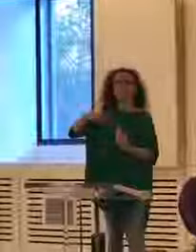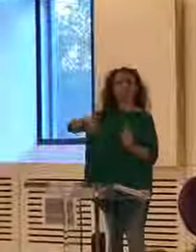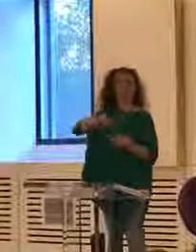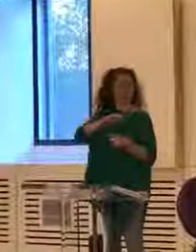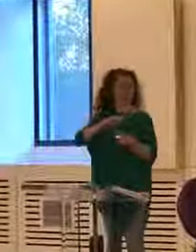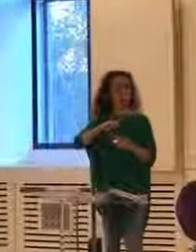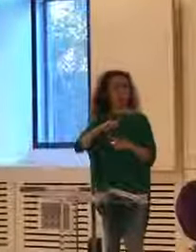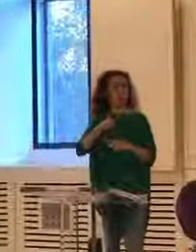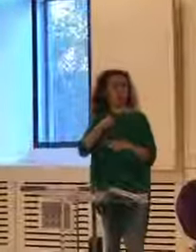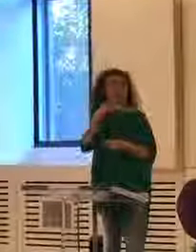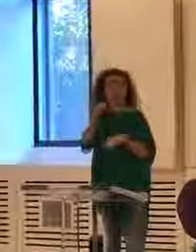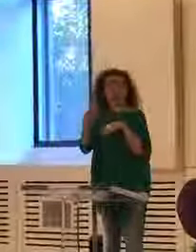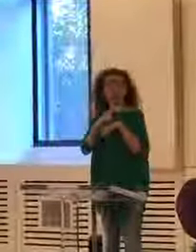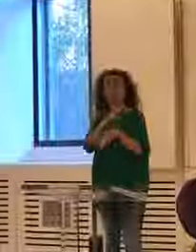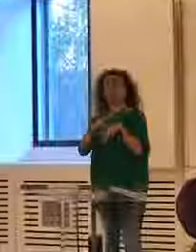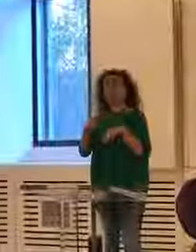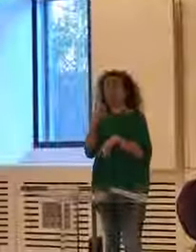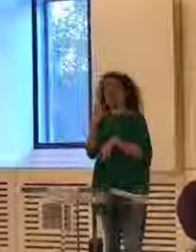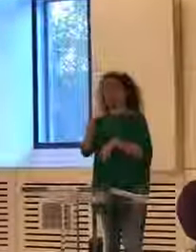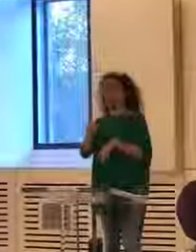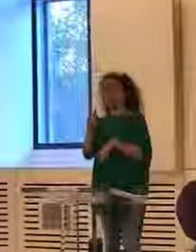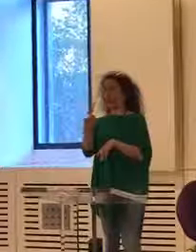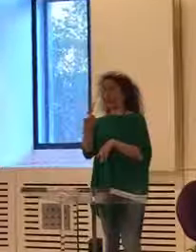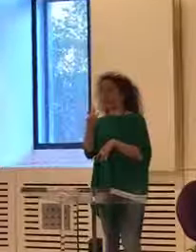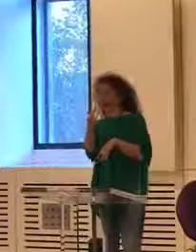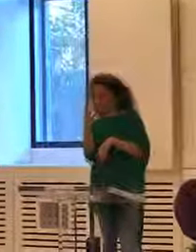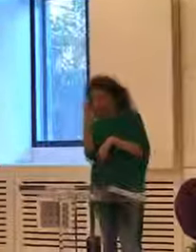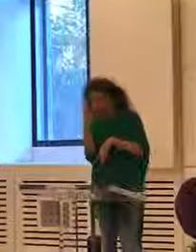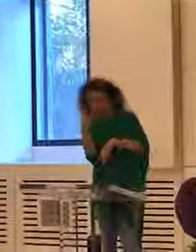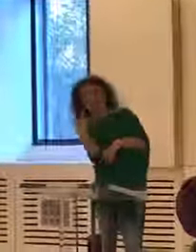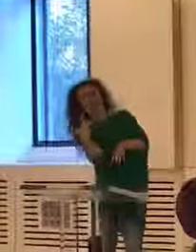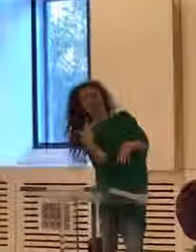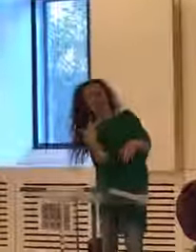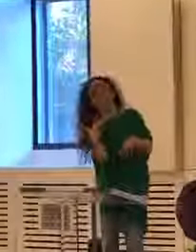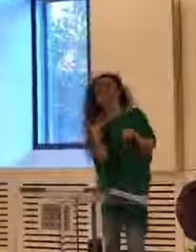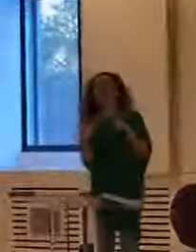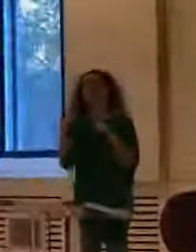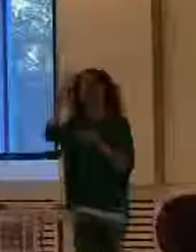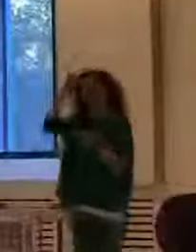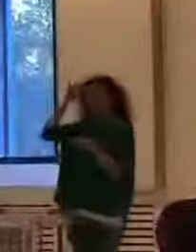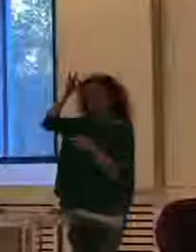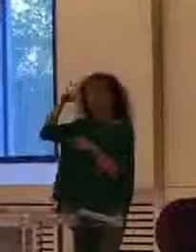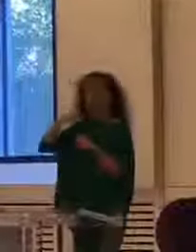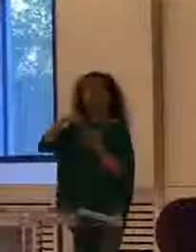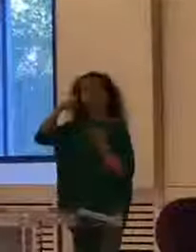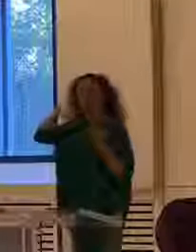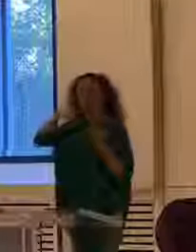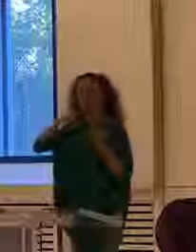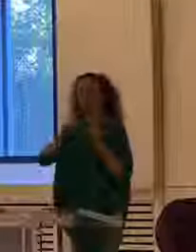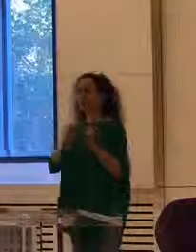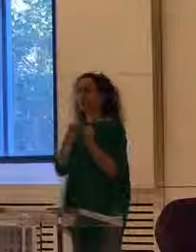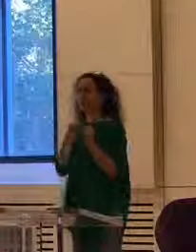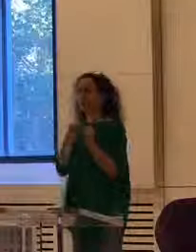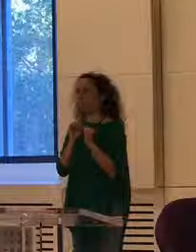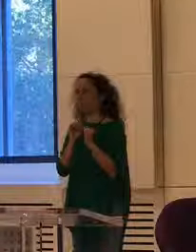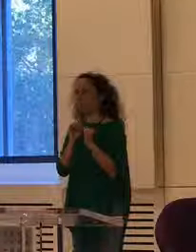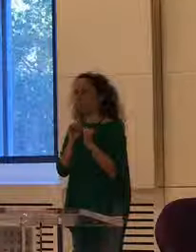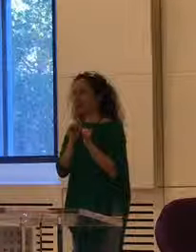question on mental health and linked to the play that we have been playing, 4.48